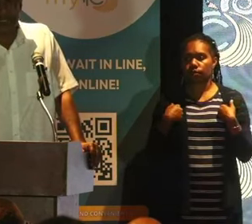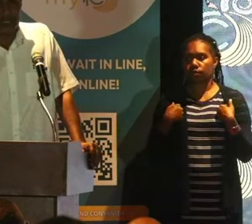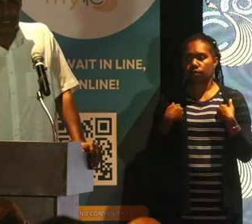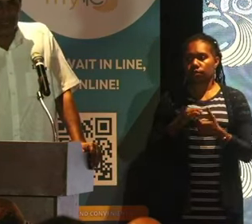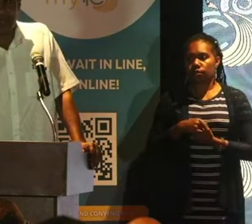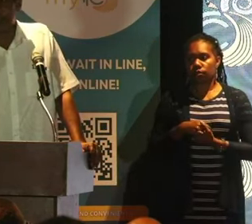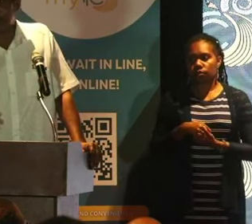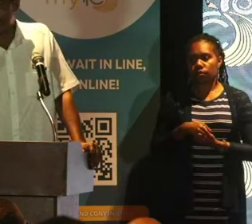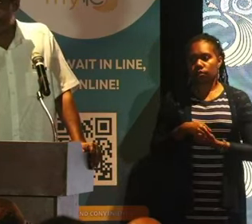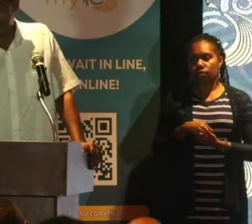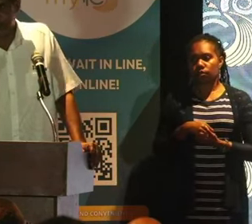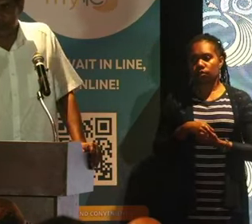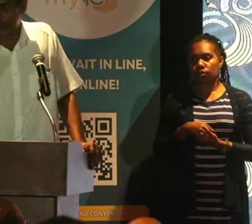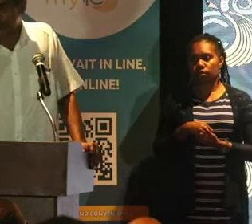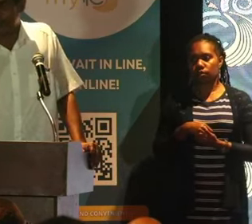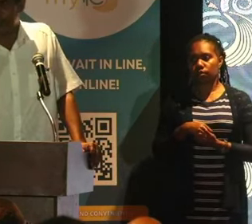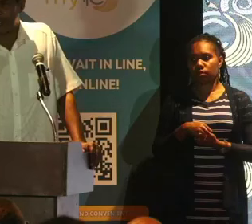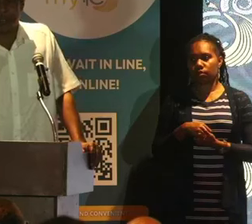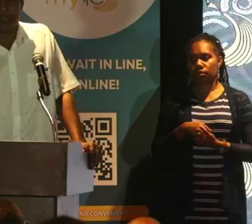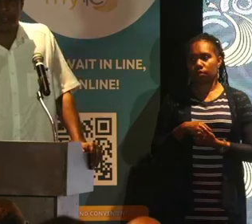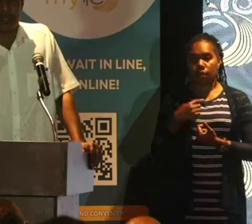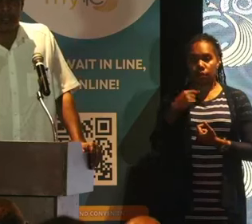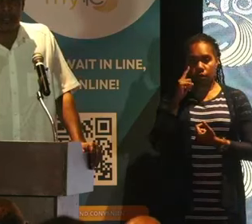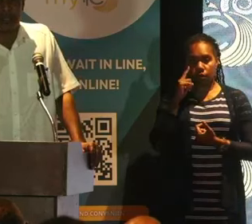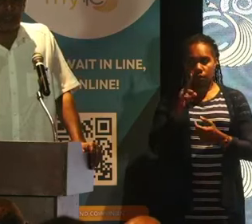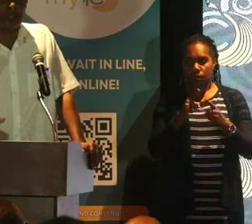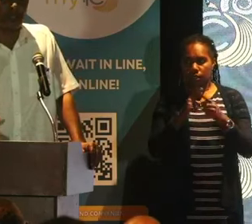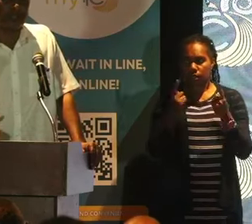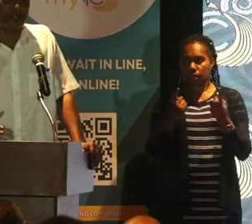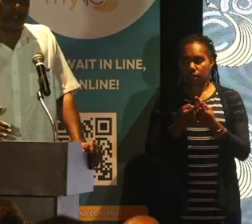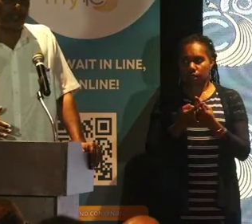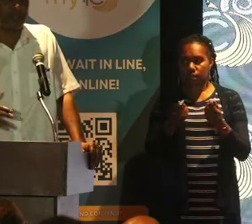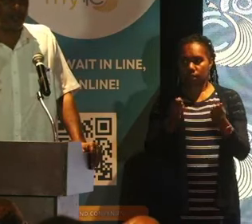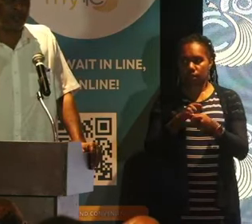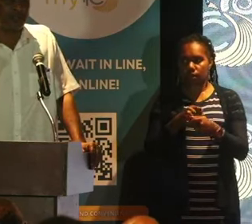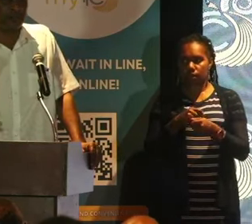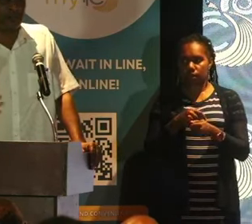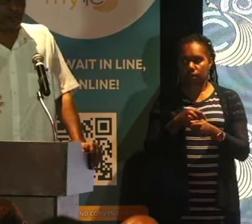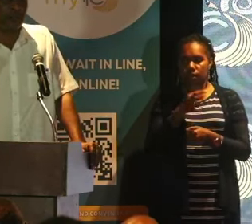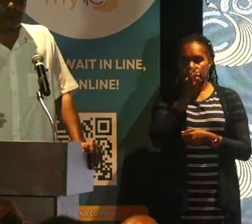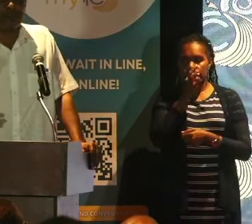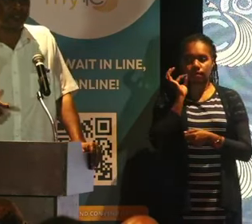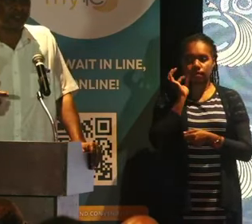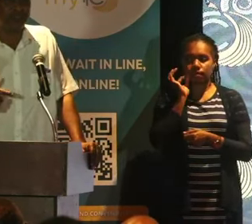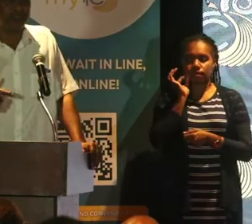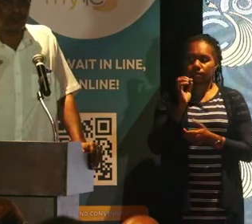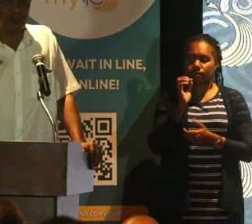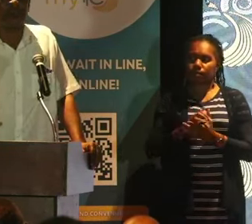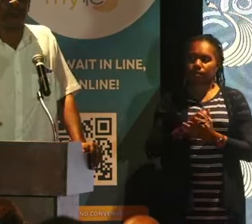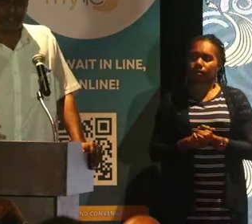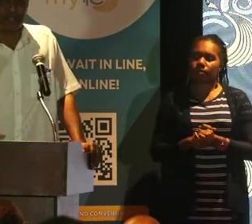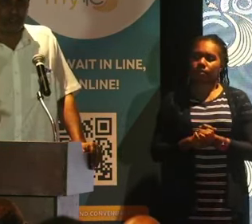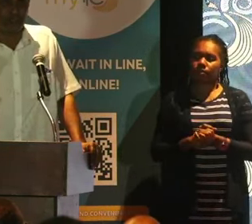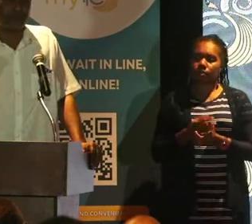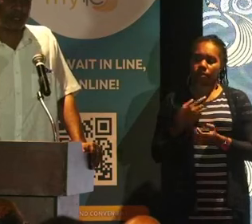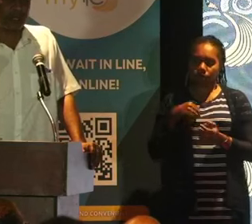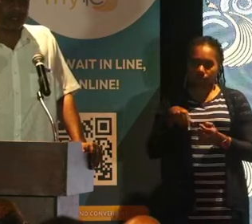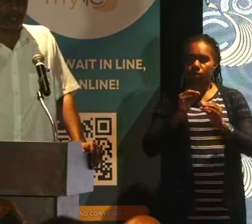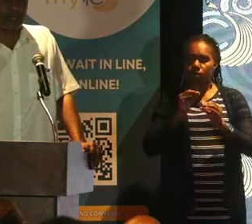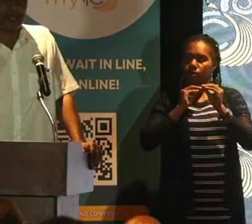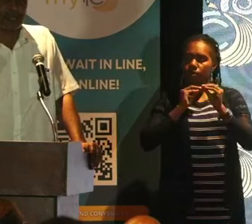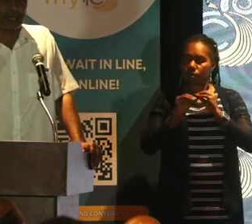We see things happening, but we don't report it, and we expect regulators to know everything and go